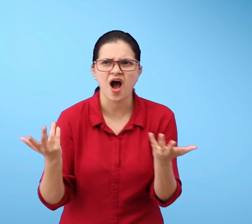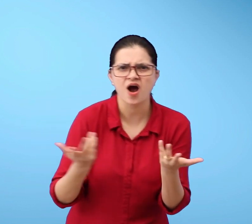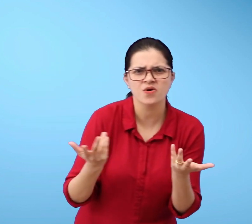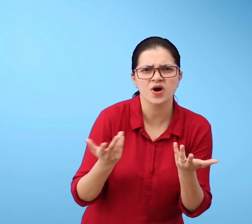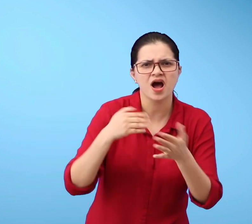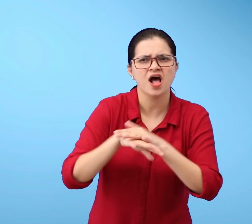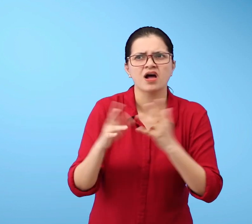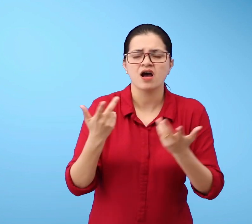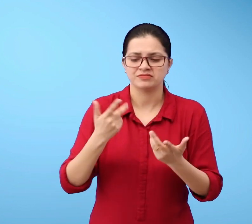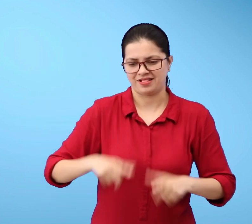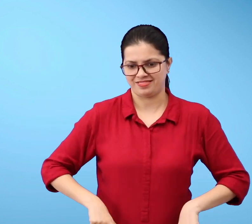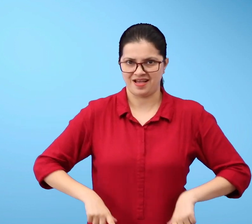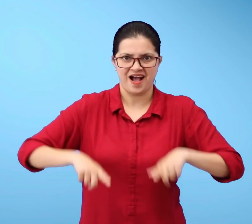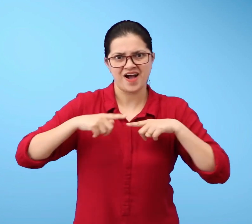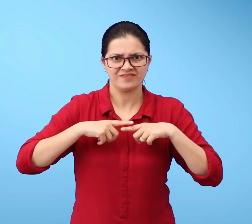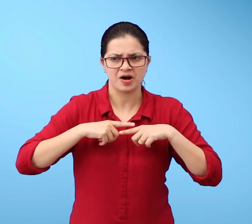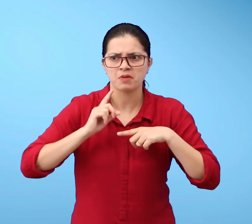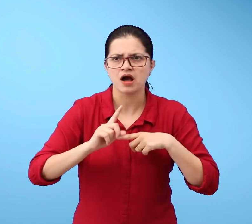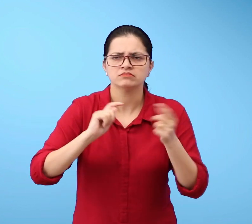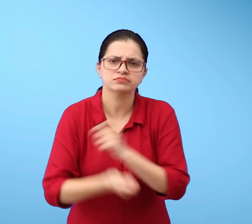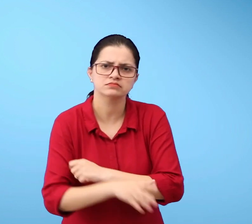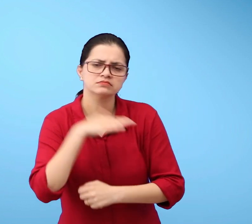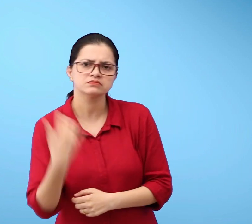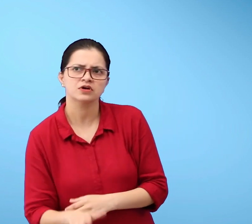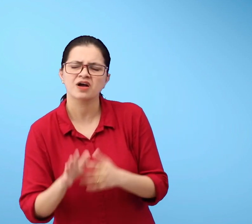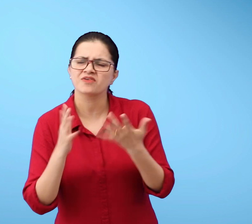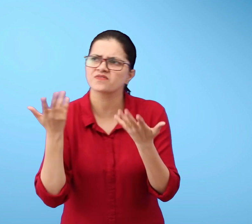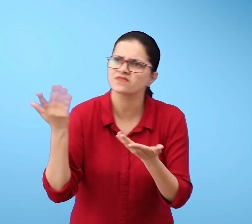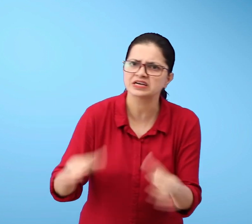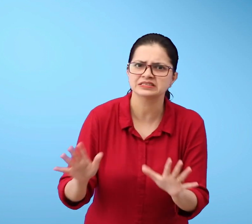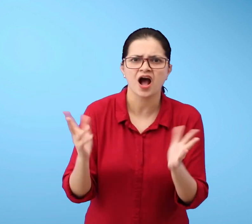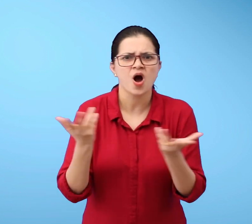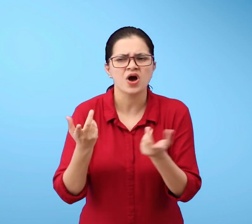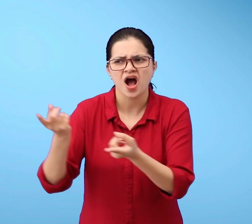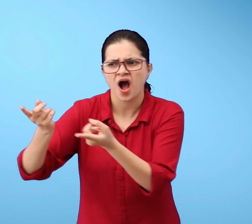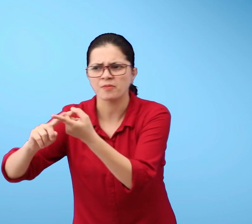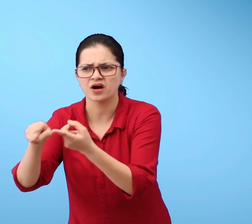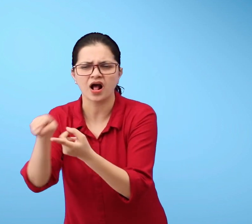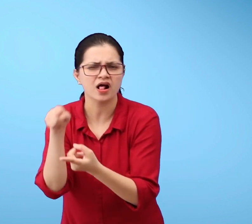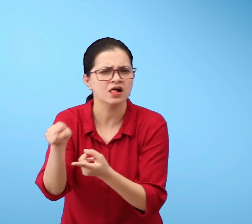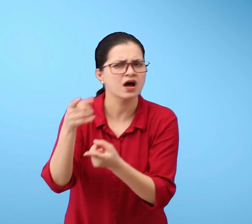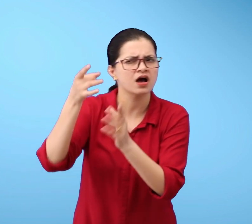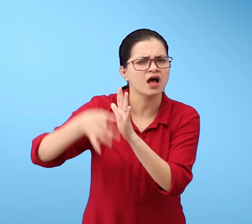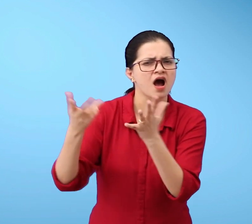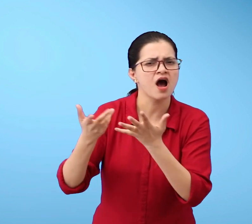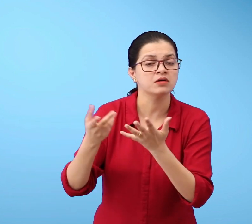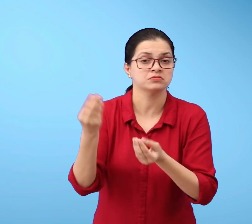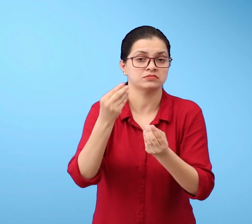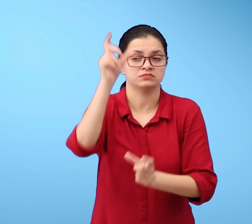Some of them wanted to know about life after death. Others wanted to know